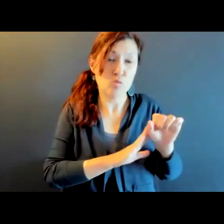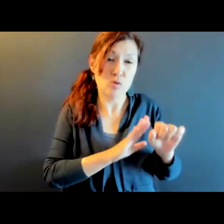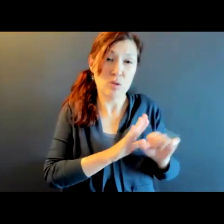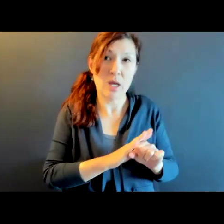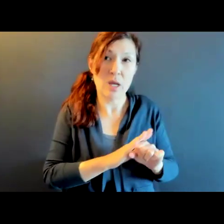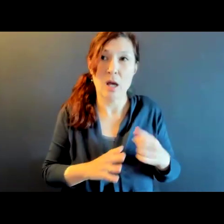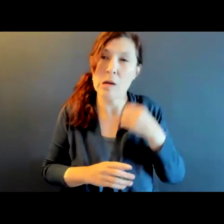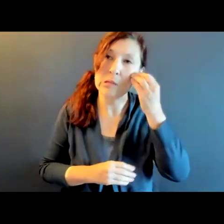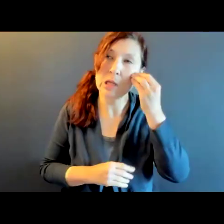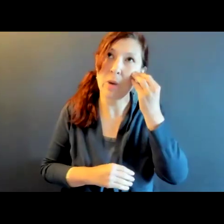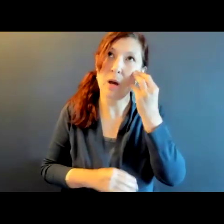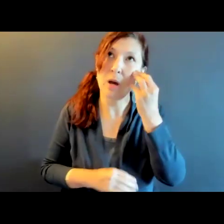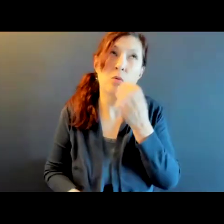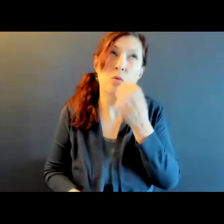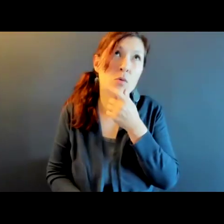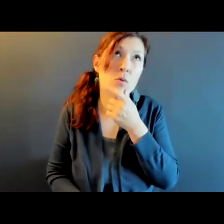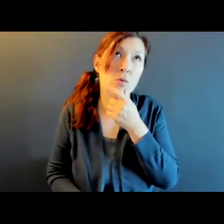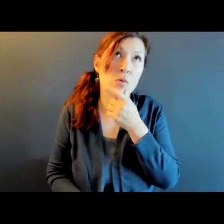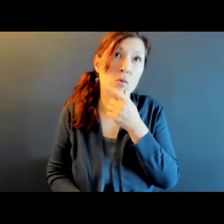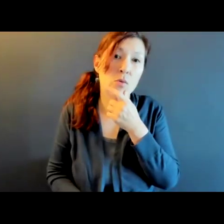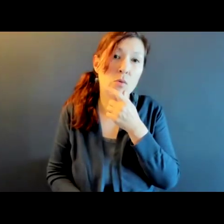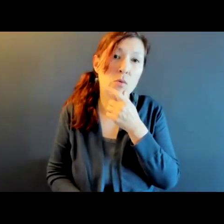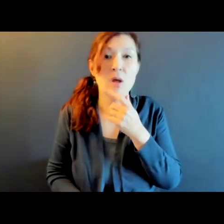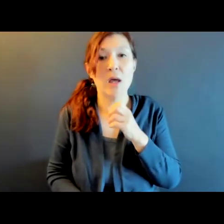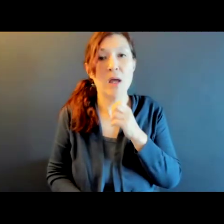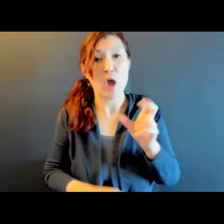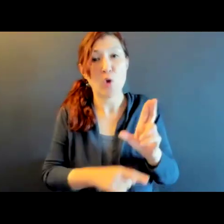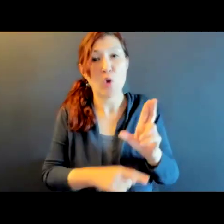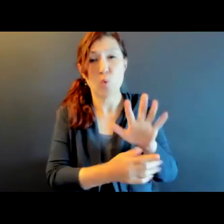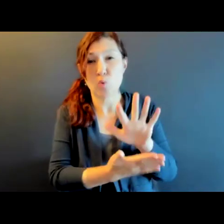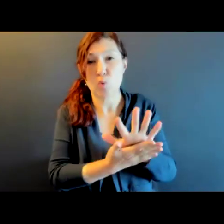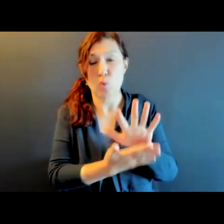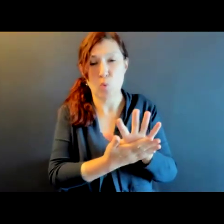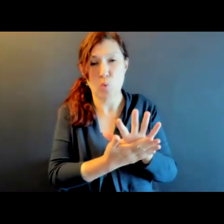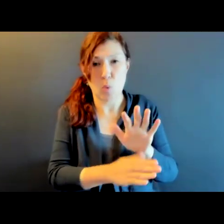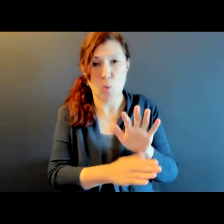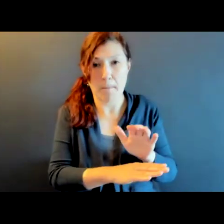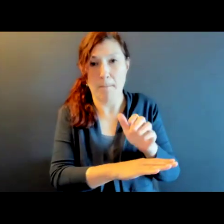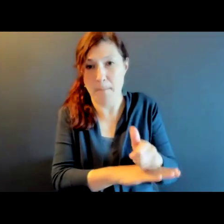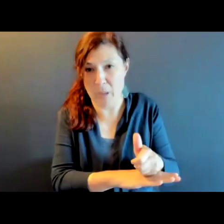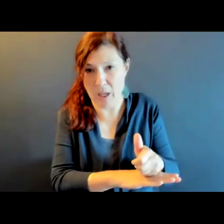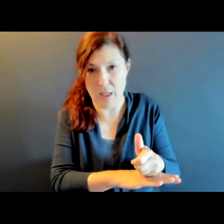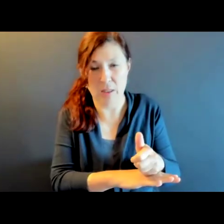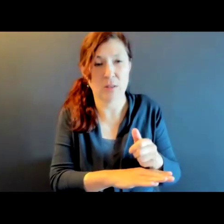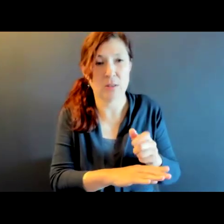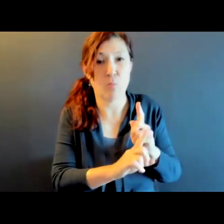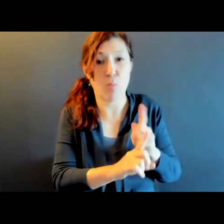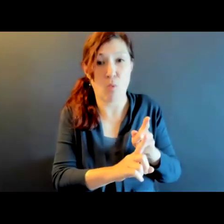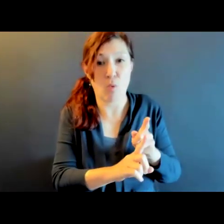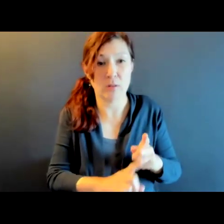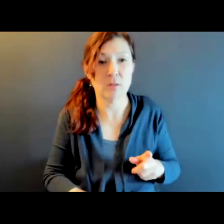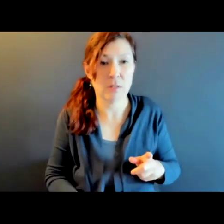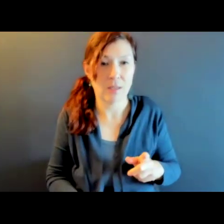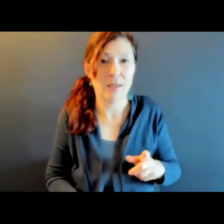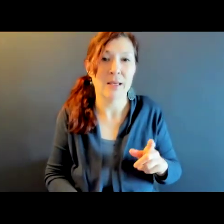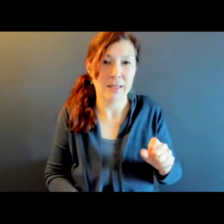the points for schools, because it is such a small number of schools now and has created all the challenges we've heard, but are we